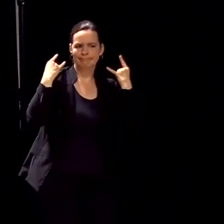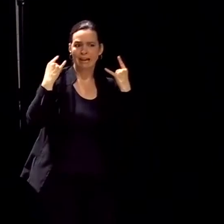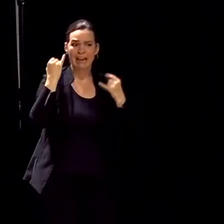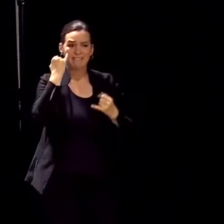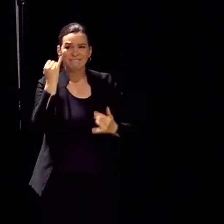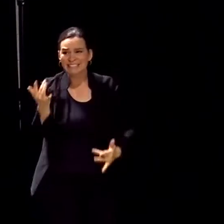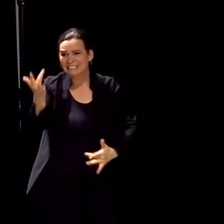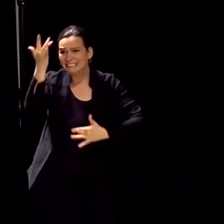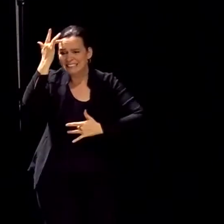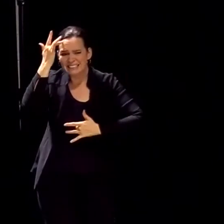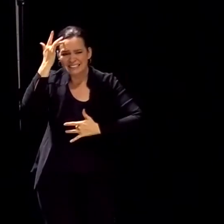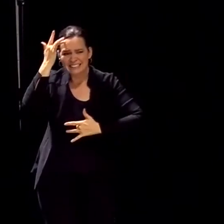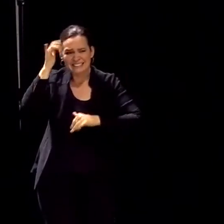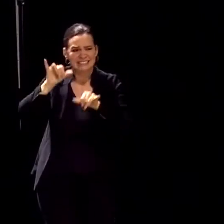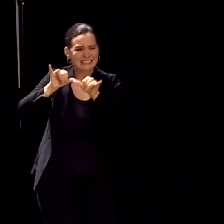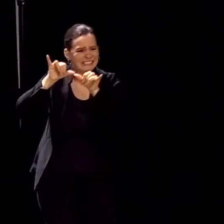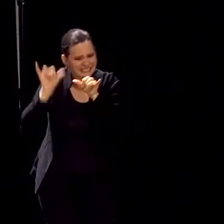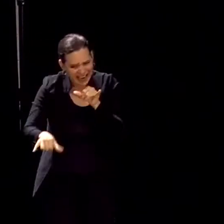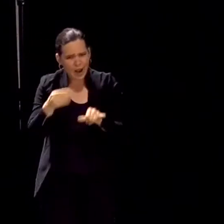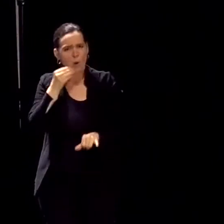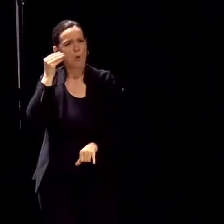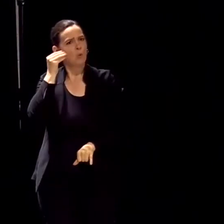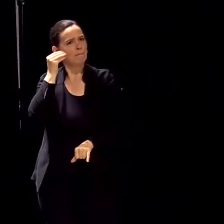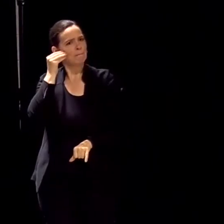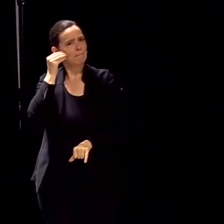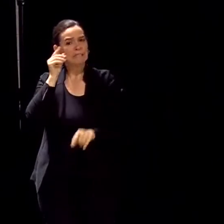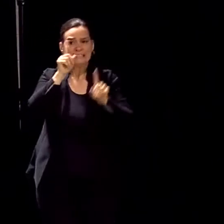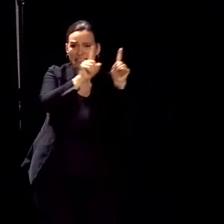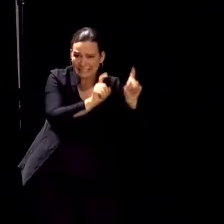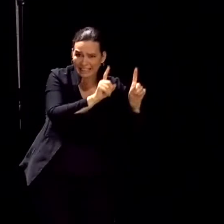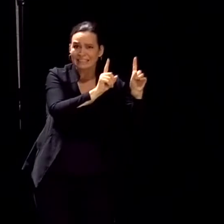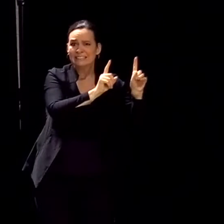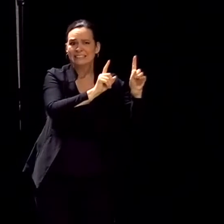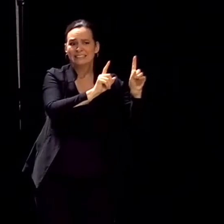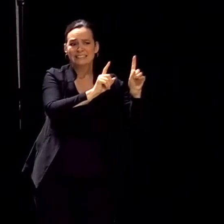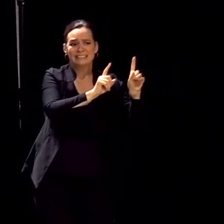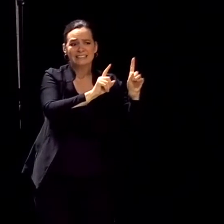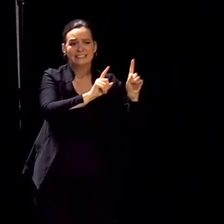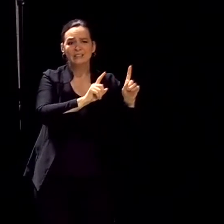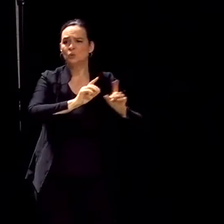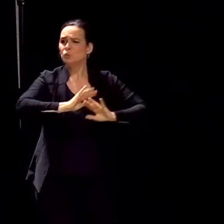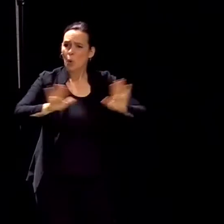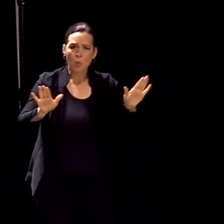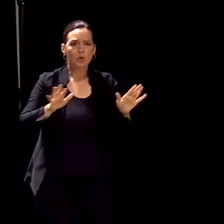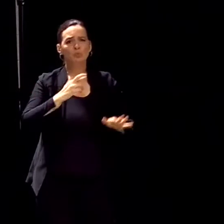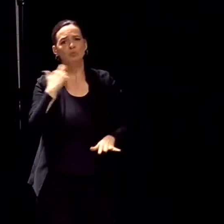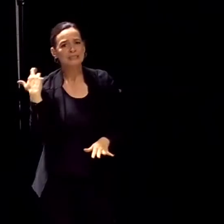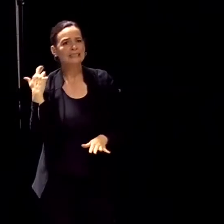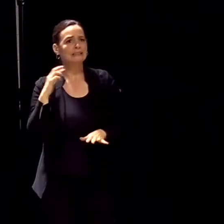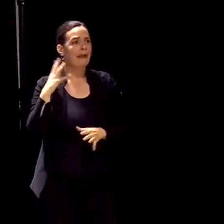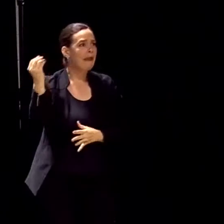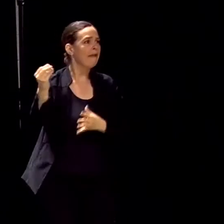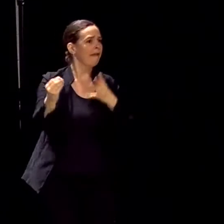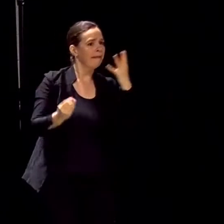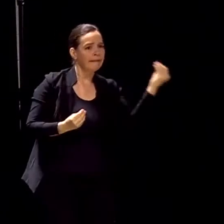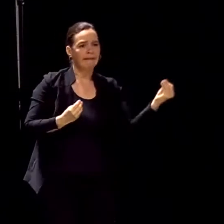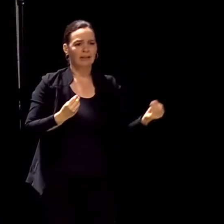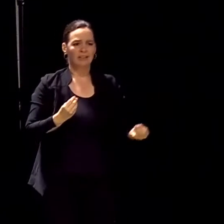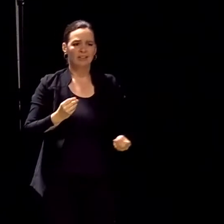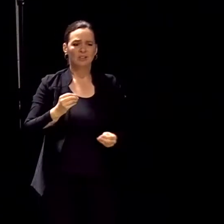home, and so that we can eliminate COVID, so that we can start to slow down the spread. And